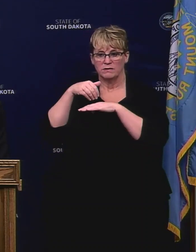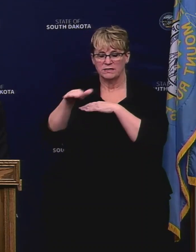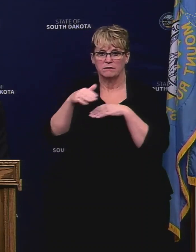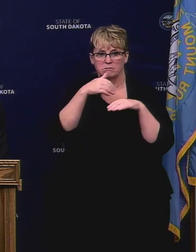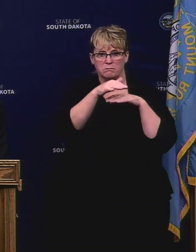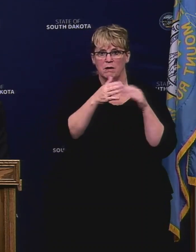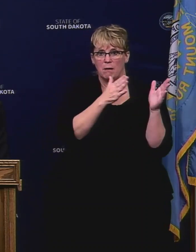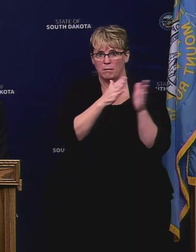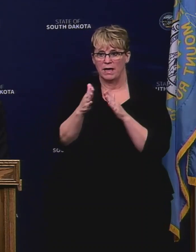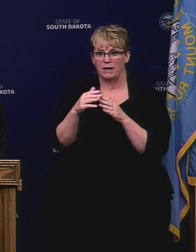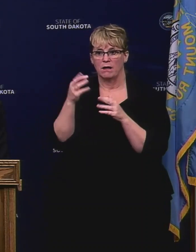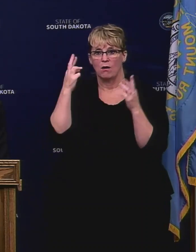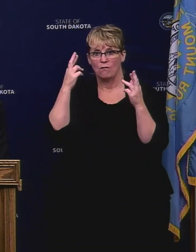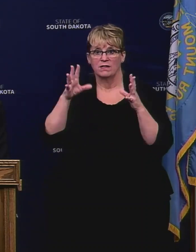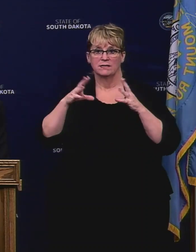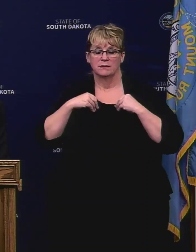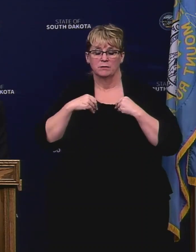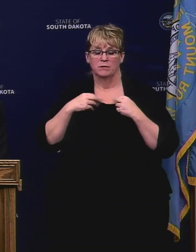acceptable.